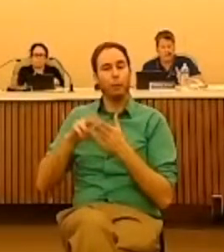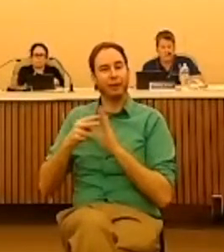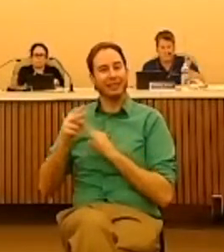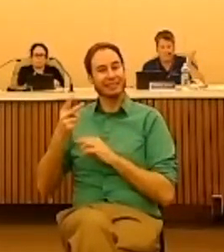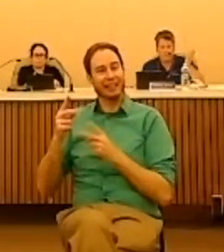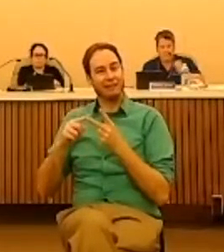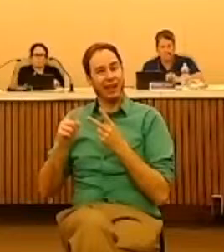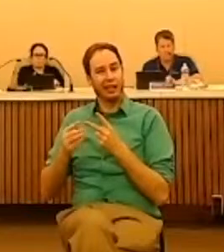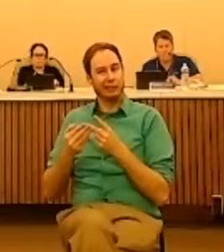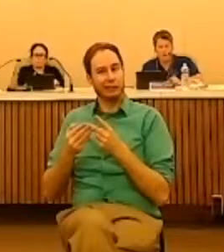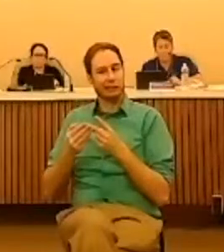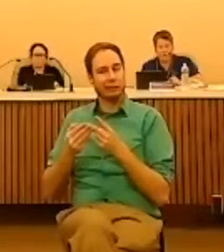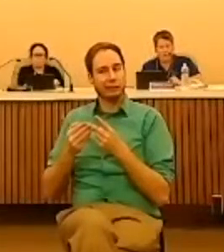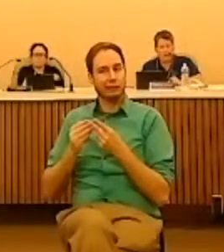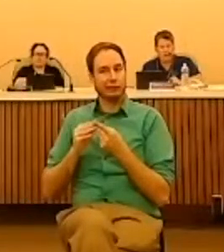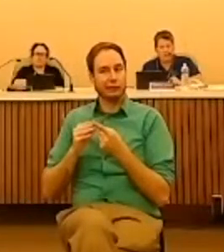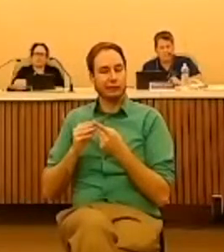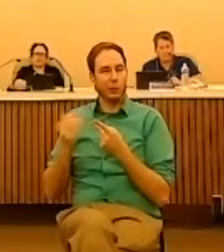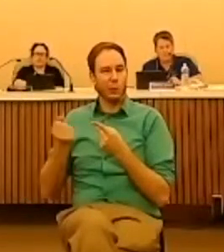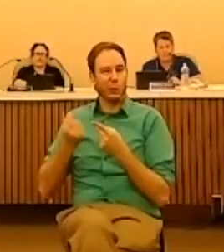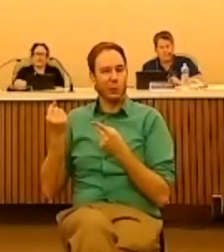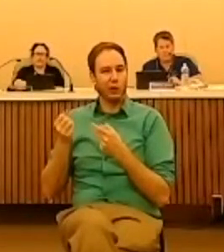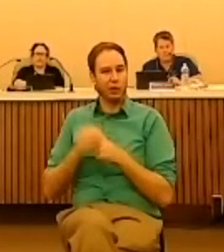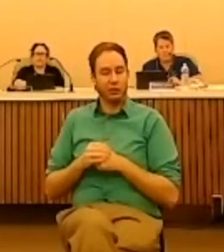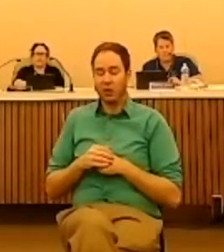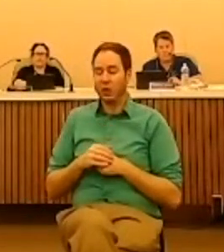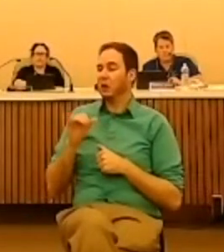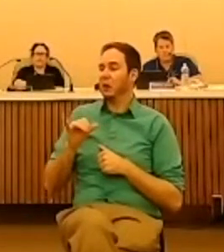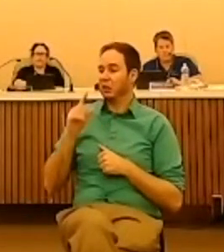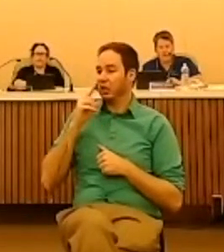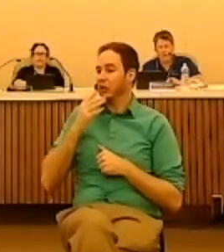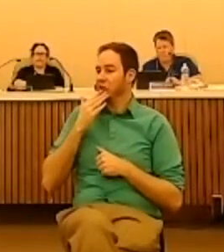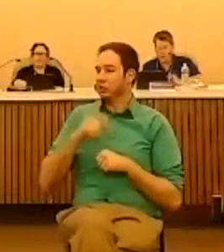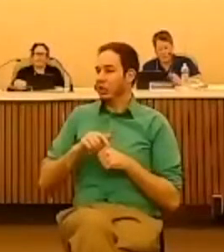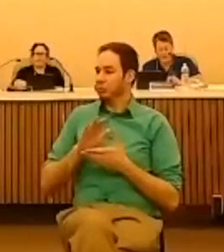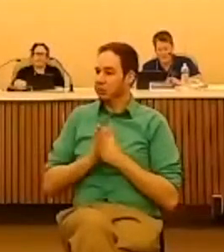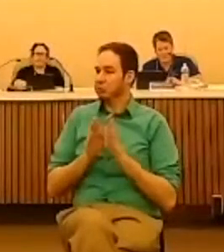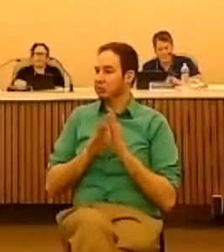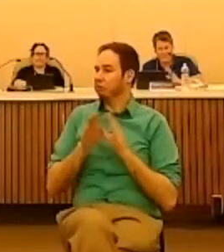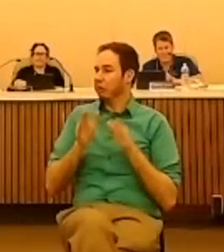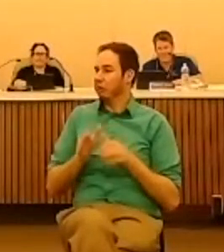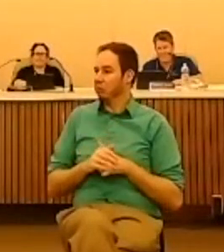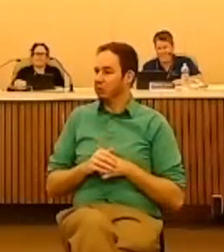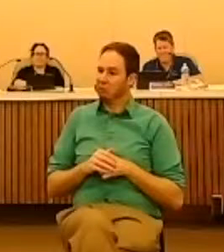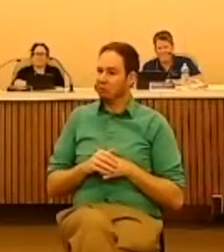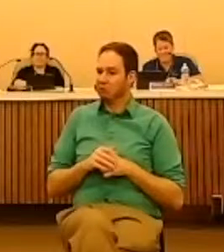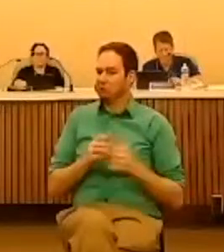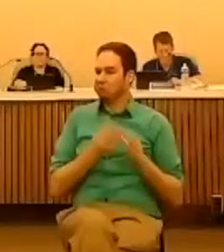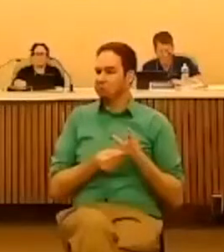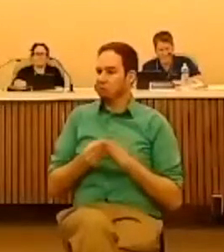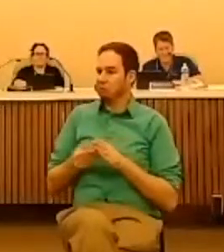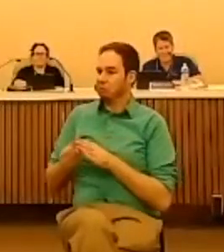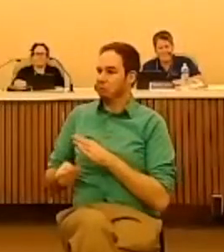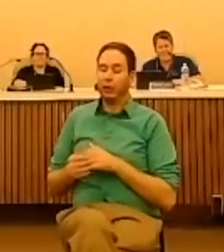phase is up in the air right now. Sounds like a bad time to be a developer. Apparently.